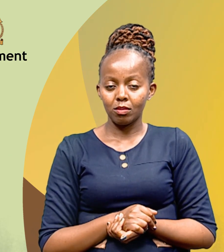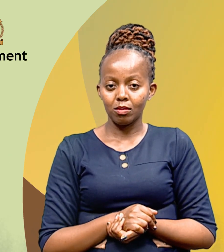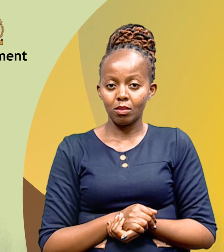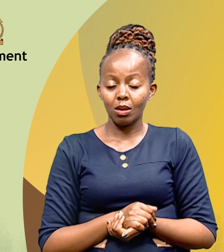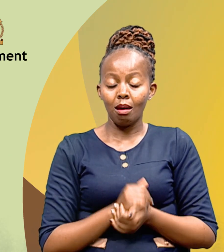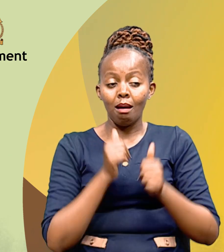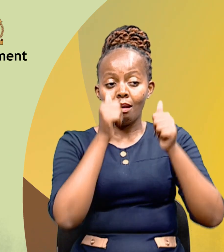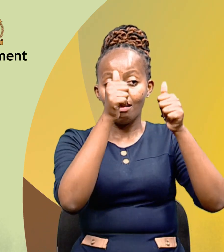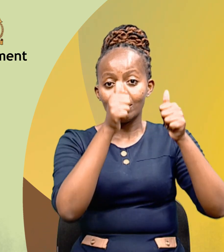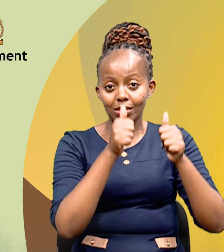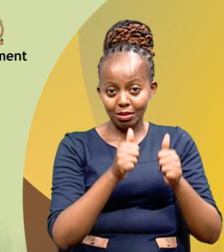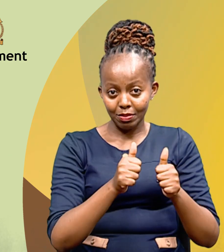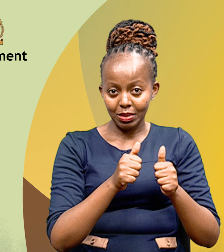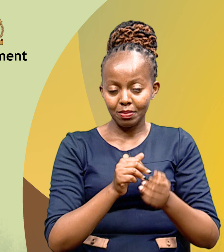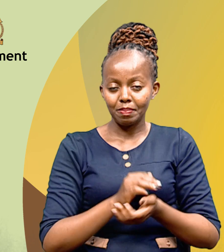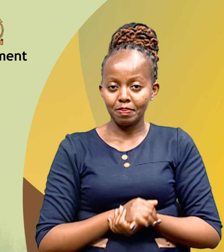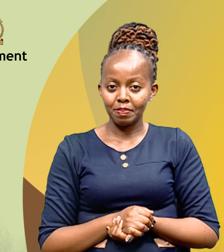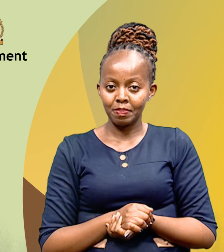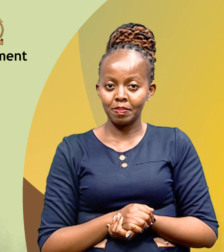Gazettement.